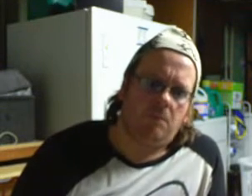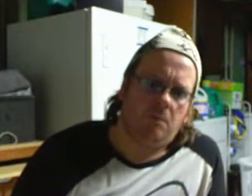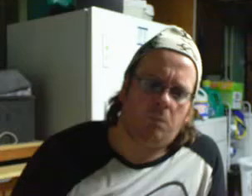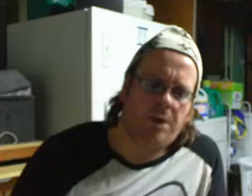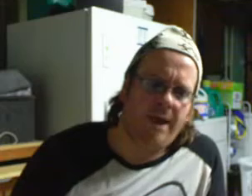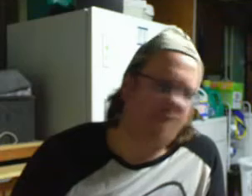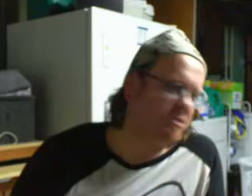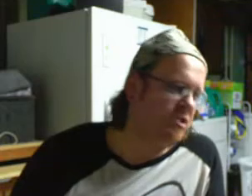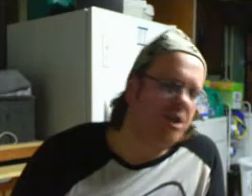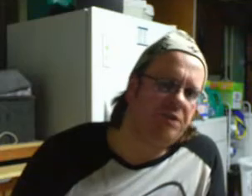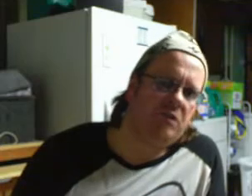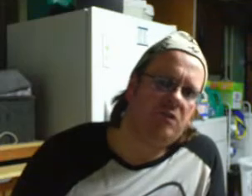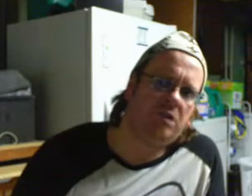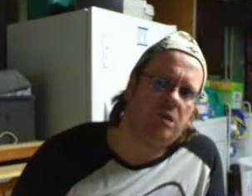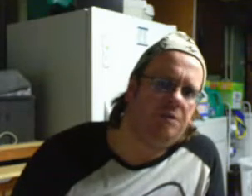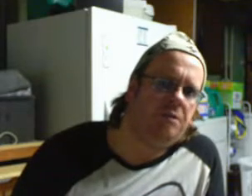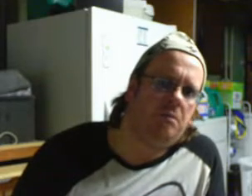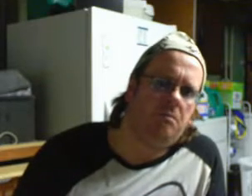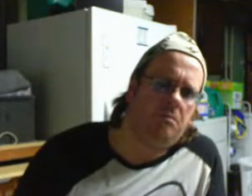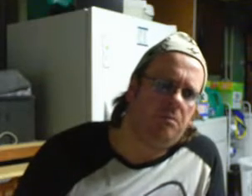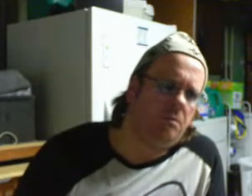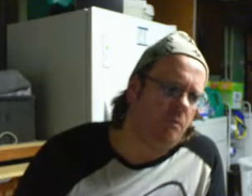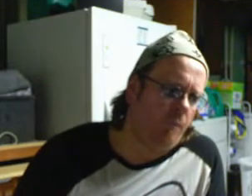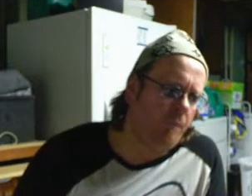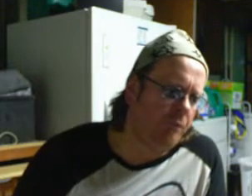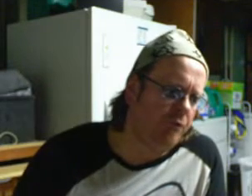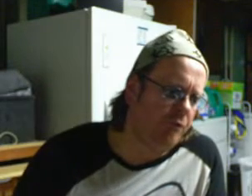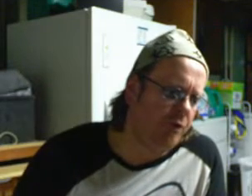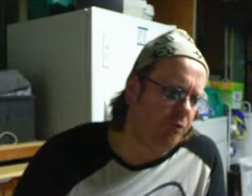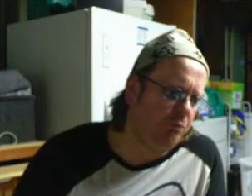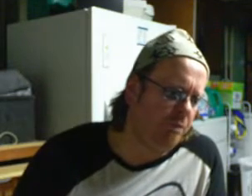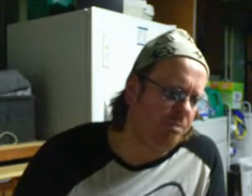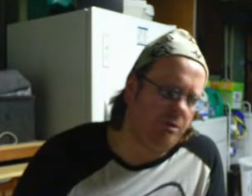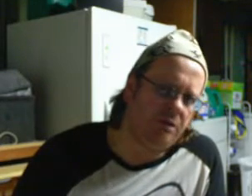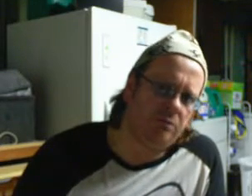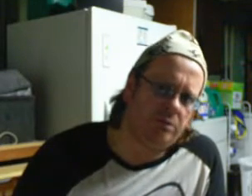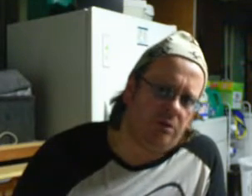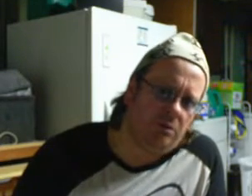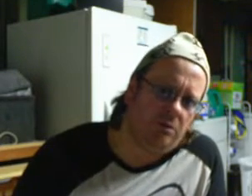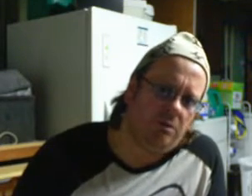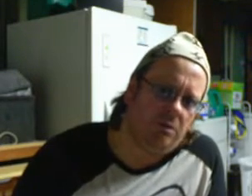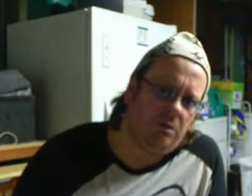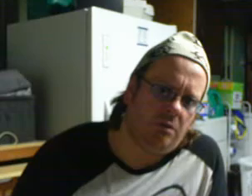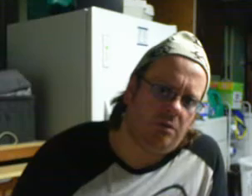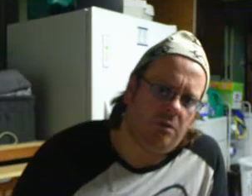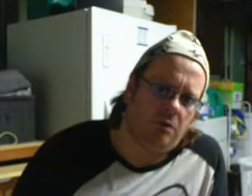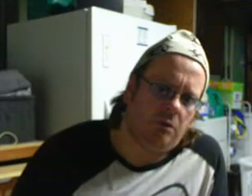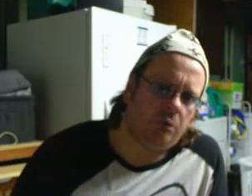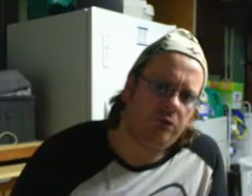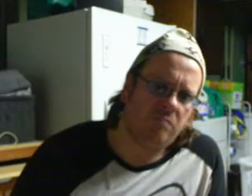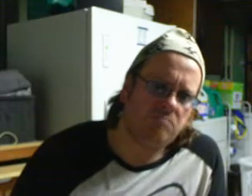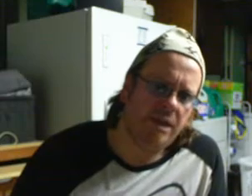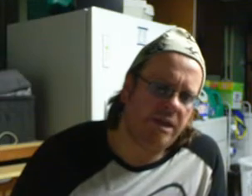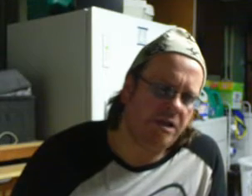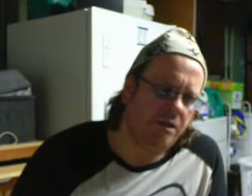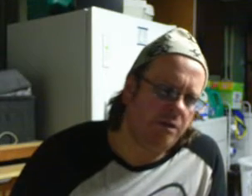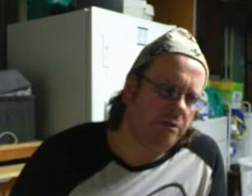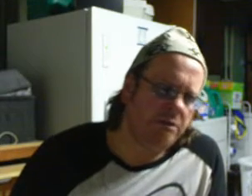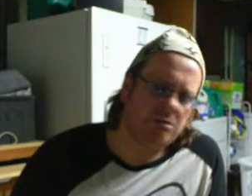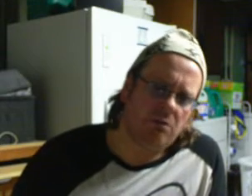We haven't changed. We're just like those people in Israel. We're submitting, thinking that things